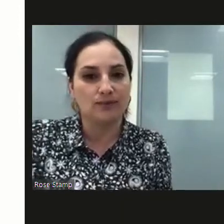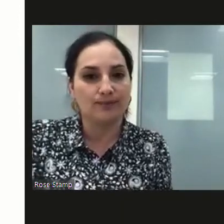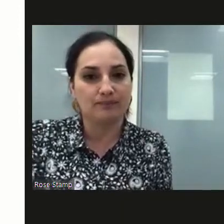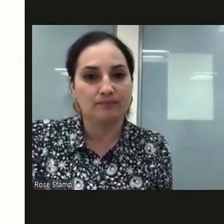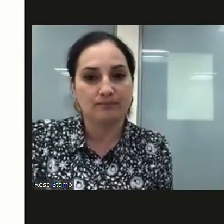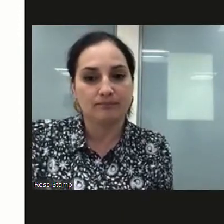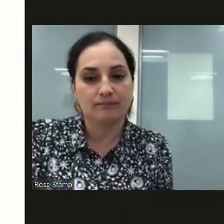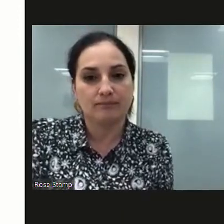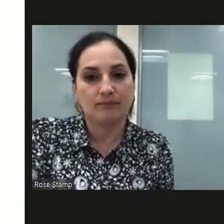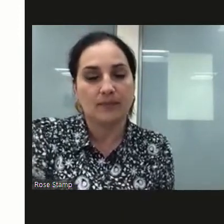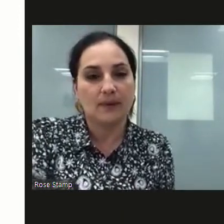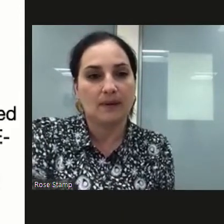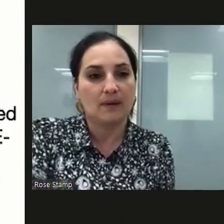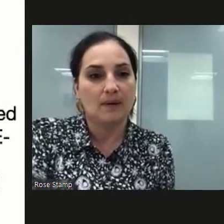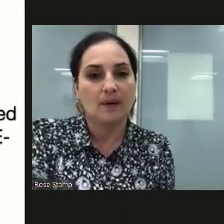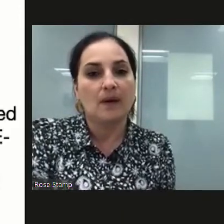language?